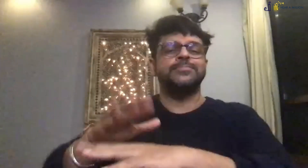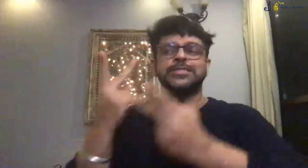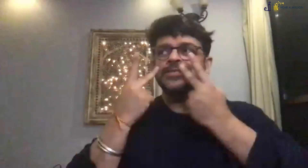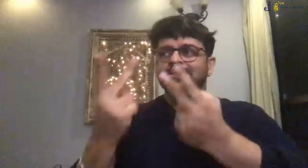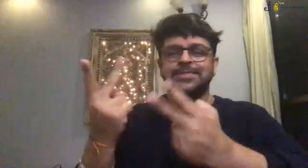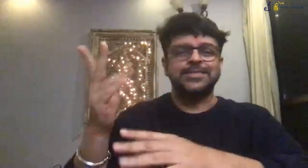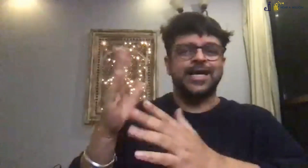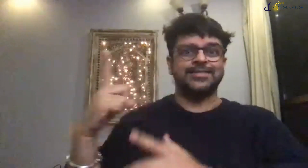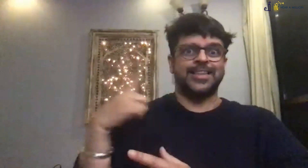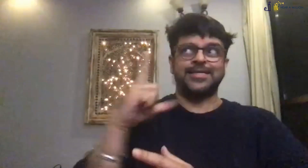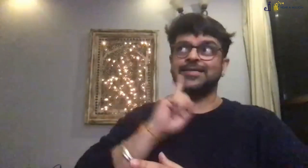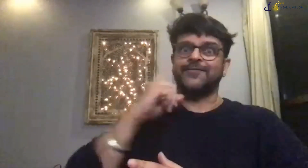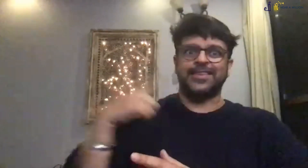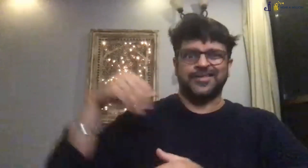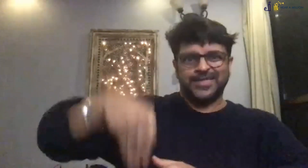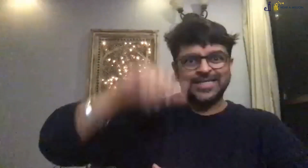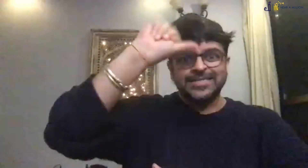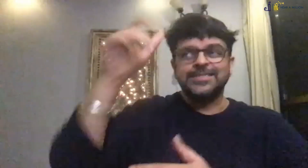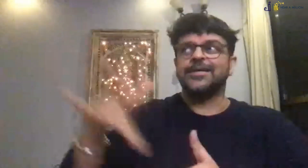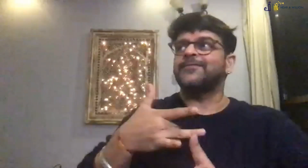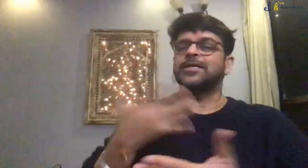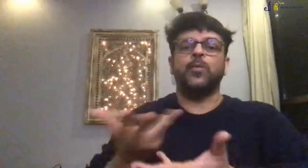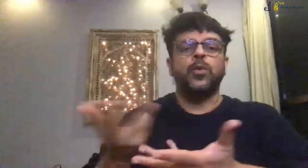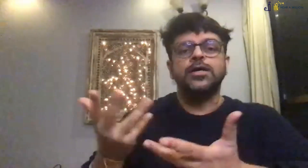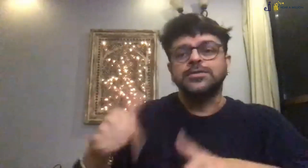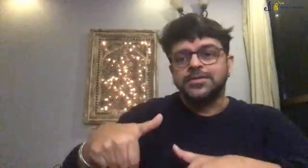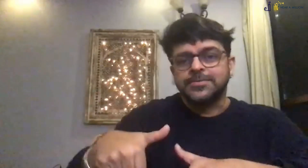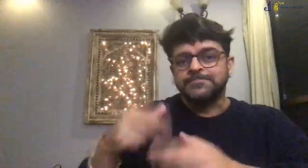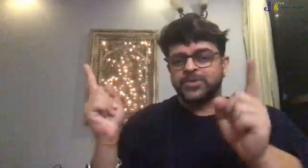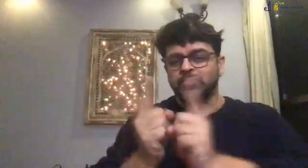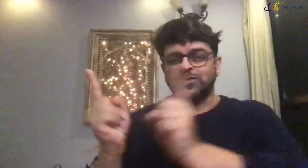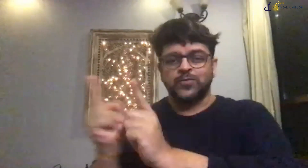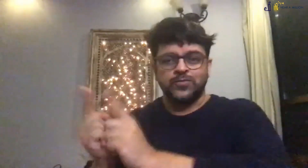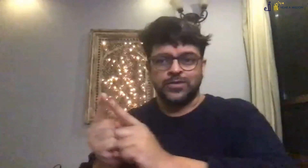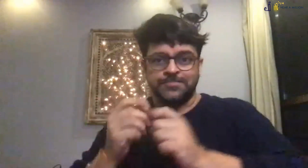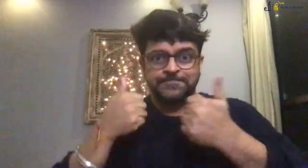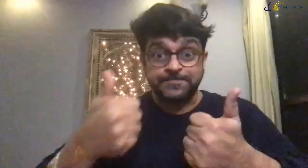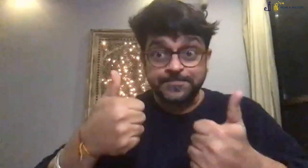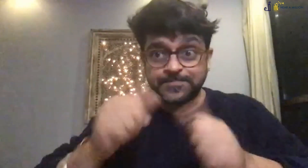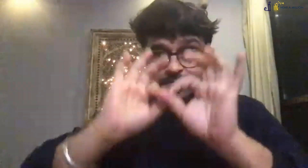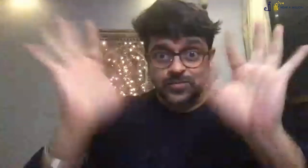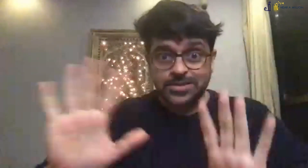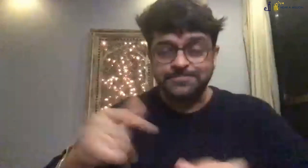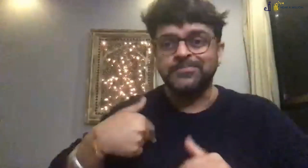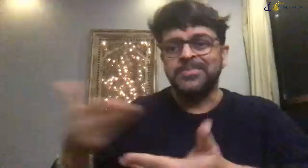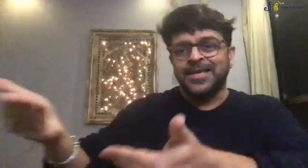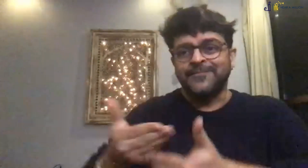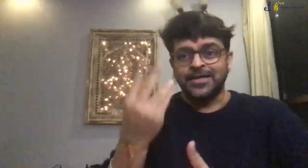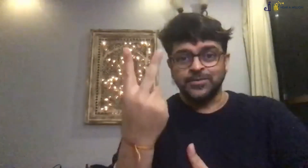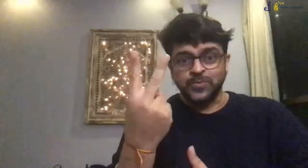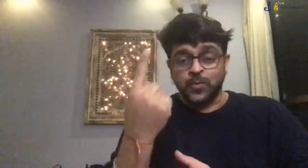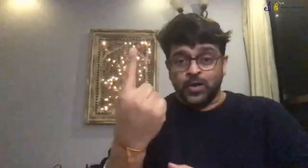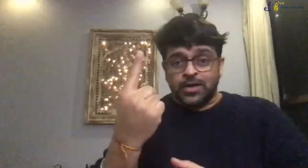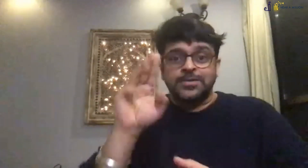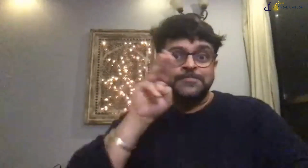come overboard and just let's see what their experience has been and what do they feel about the country here in India. All right, are you